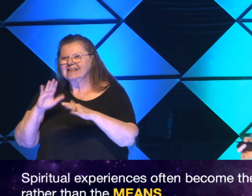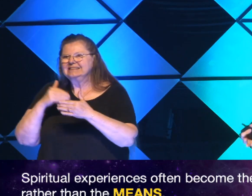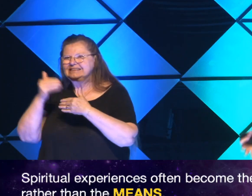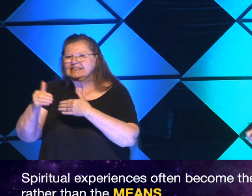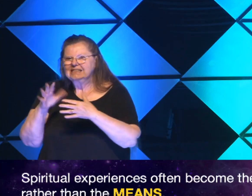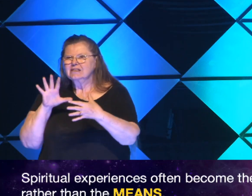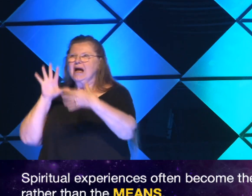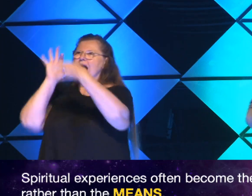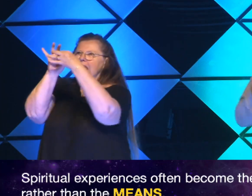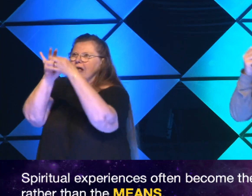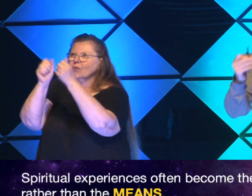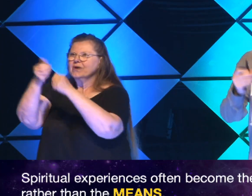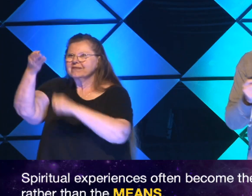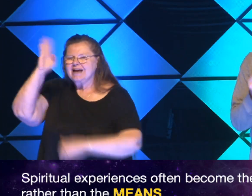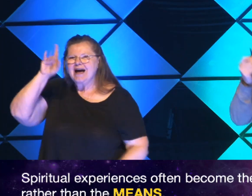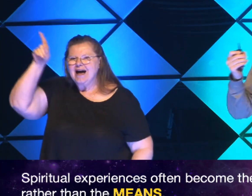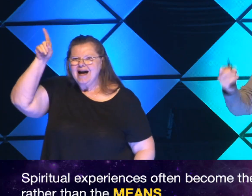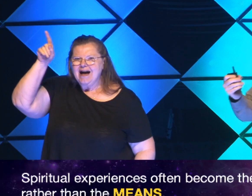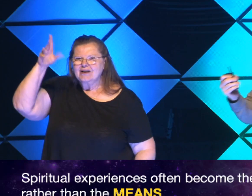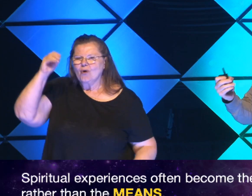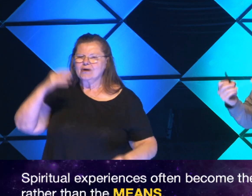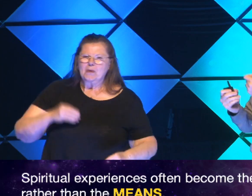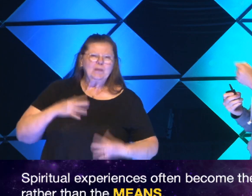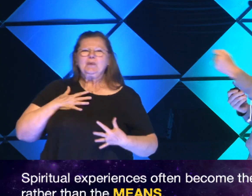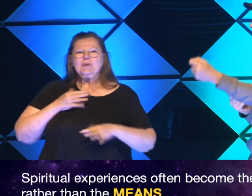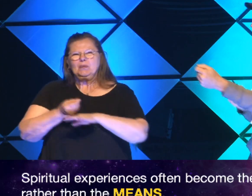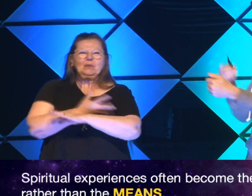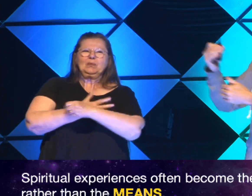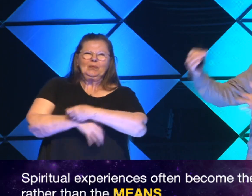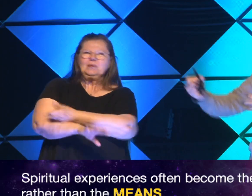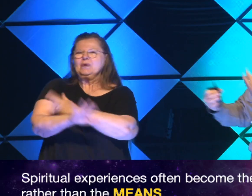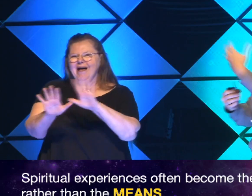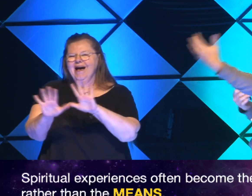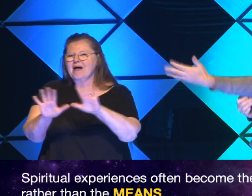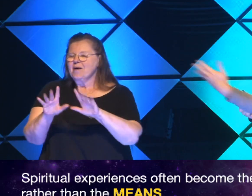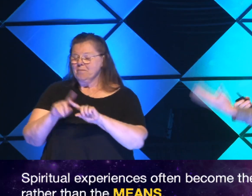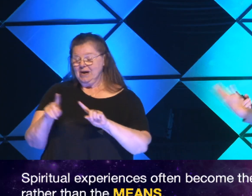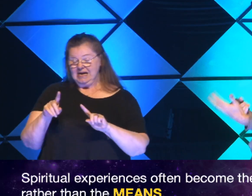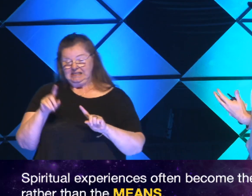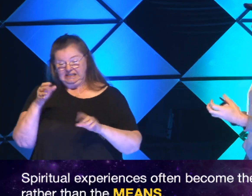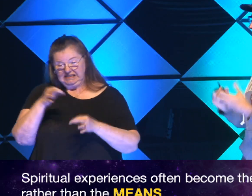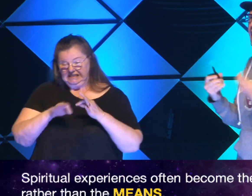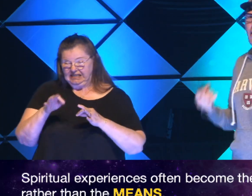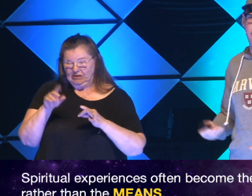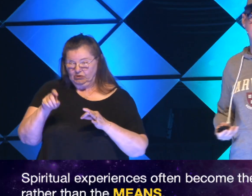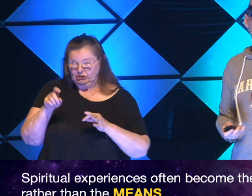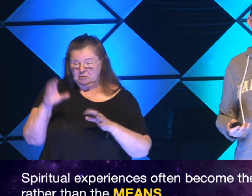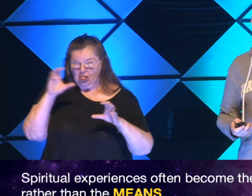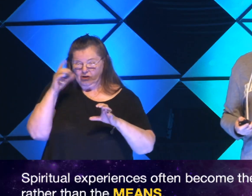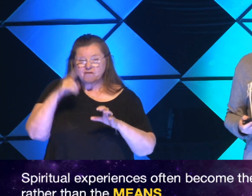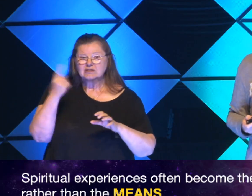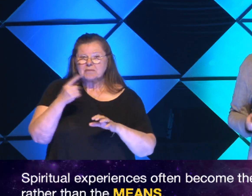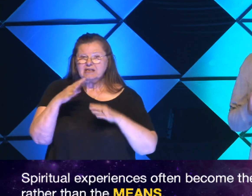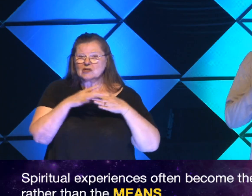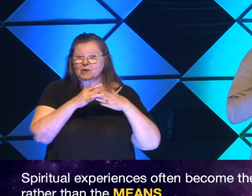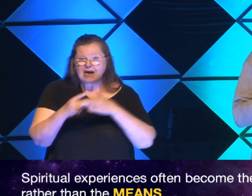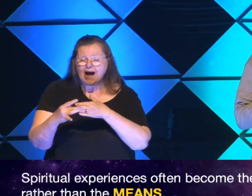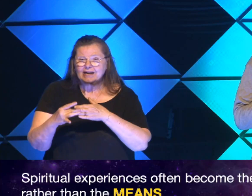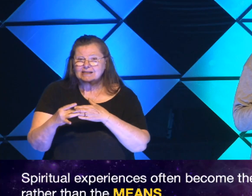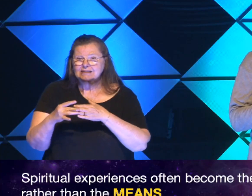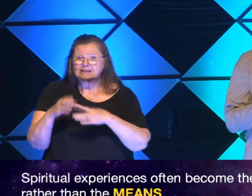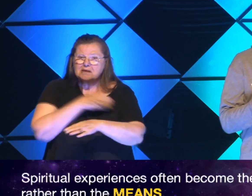with the divine, as opposed to that being something that would guide us and direct us and empower us into something else. And so